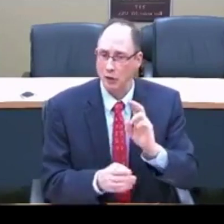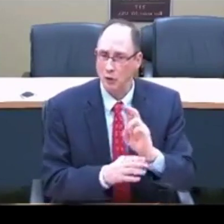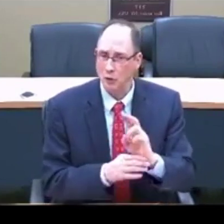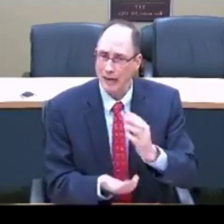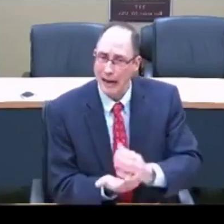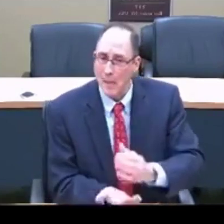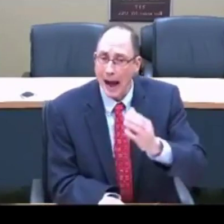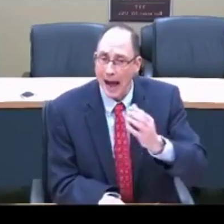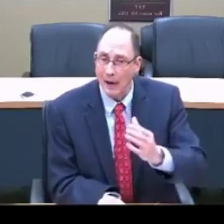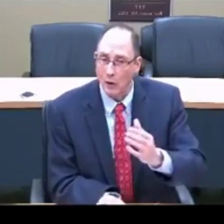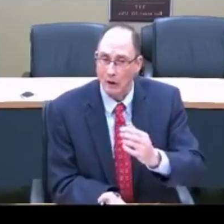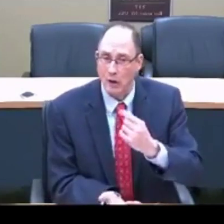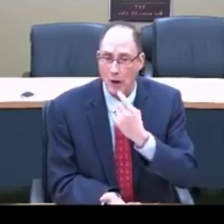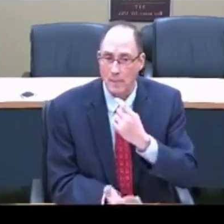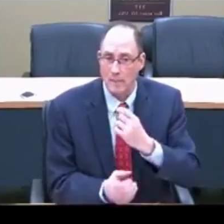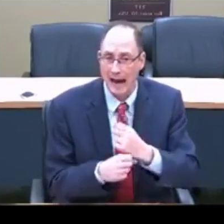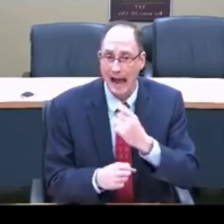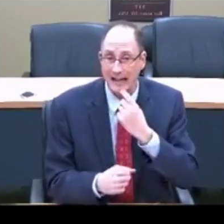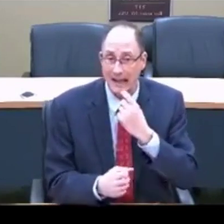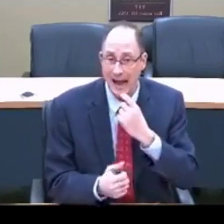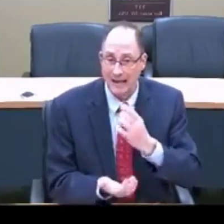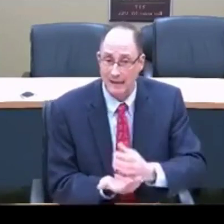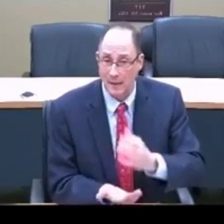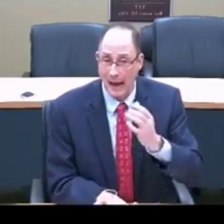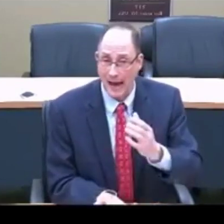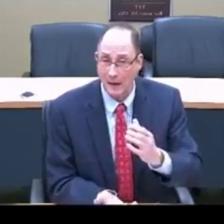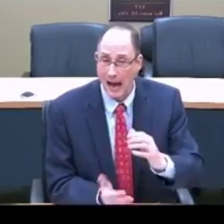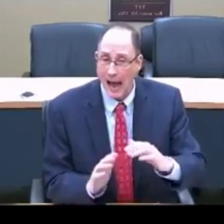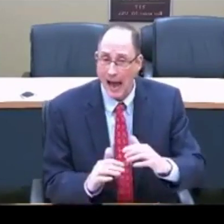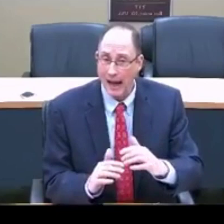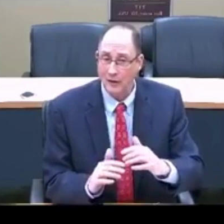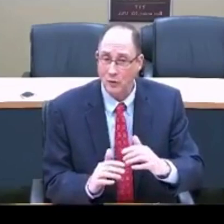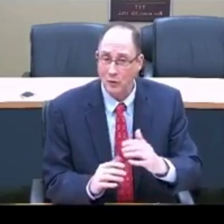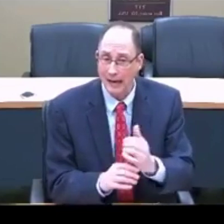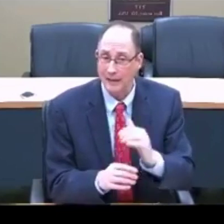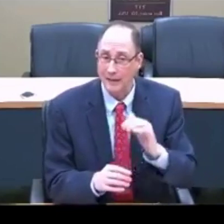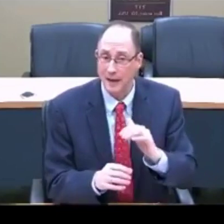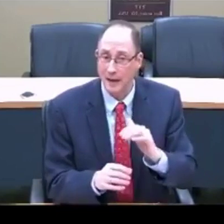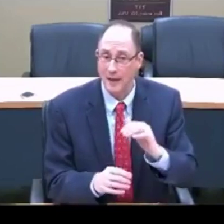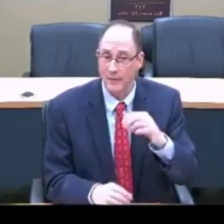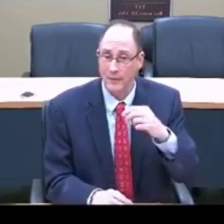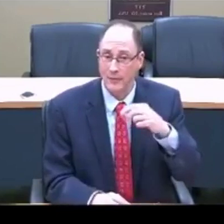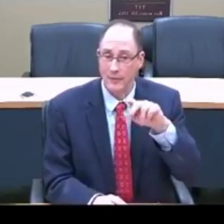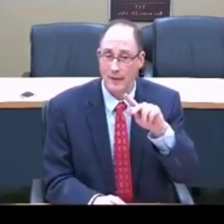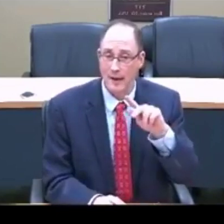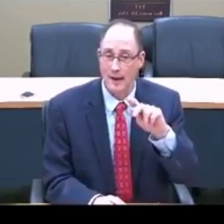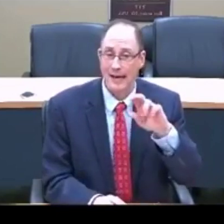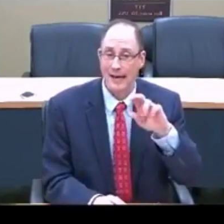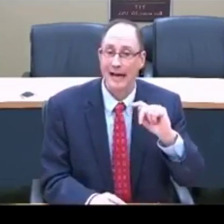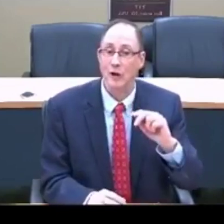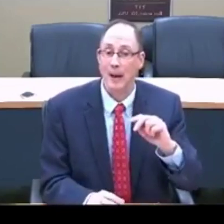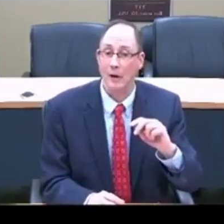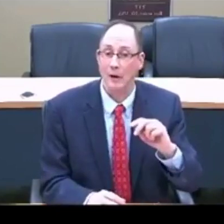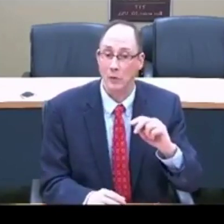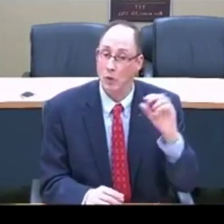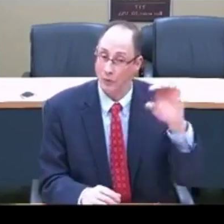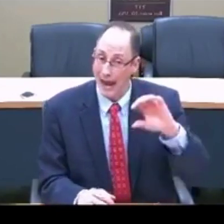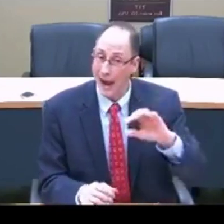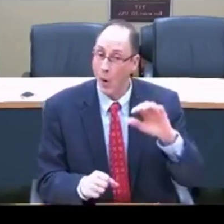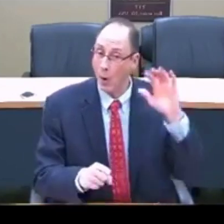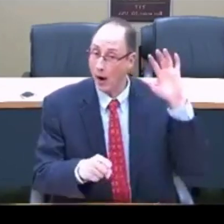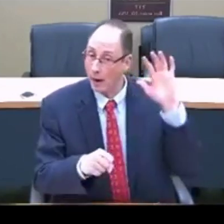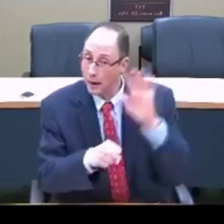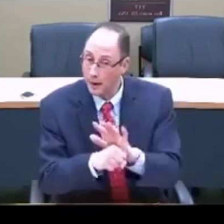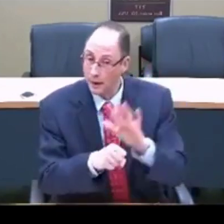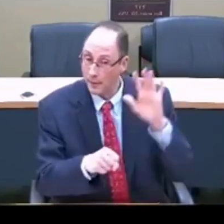Use it in a bottle. know, it may add a glass in a bottle. How do you get the ketchup out? That